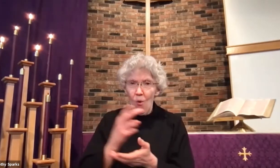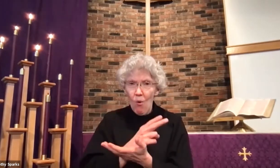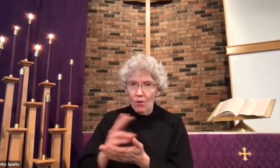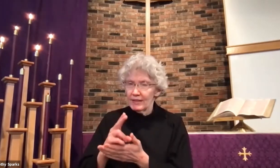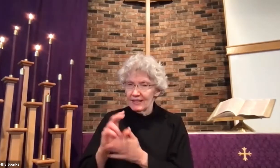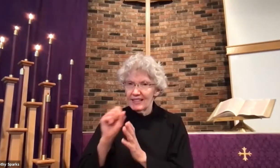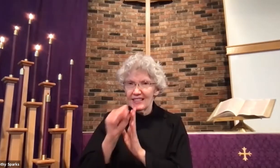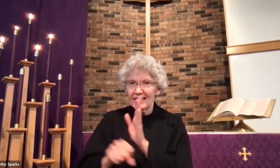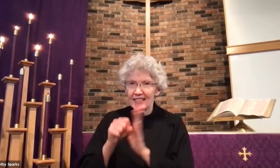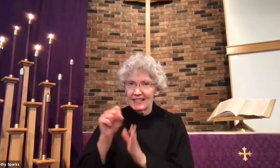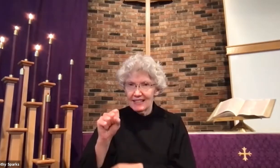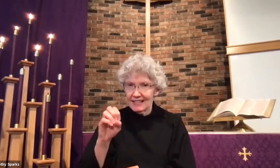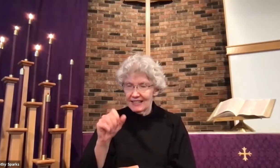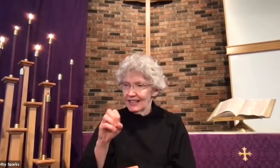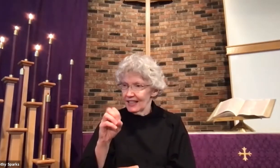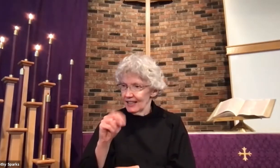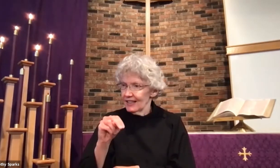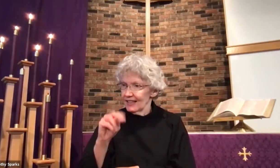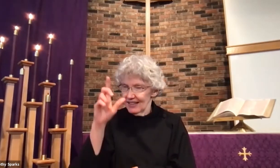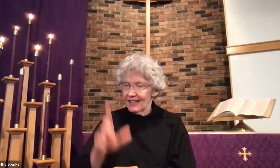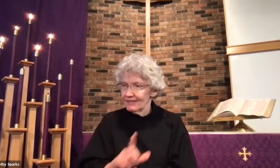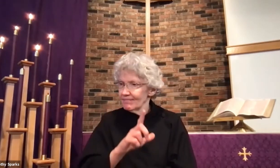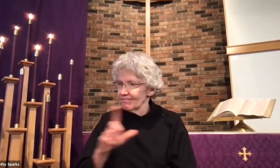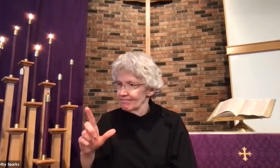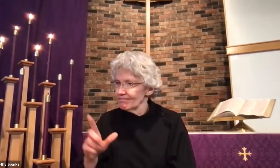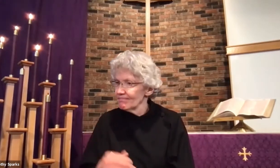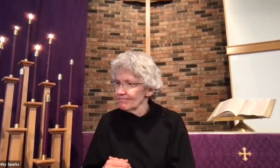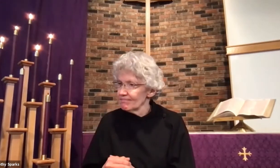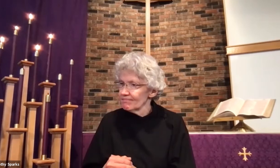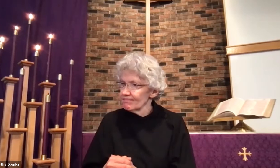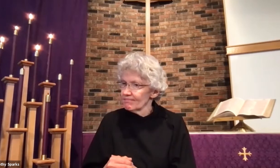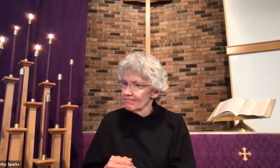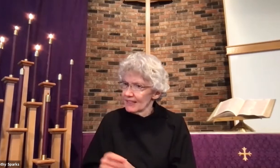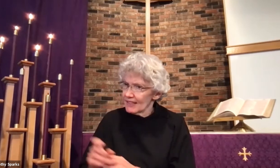God, as we journey through this holy season of Lent,